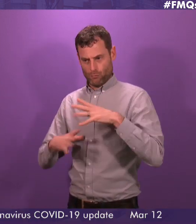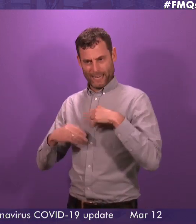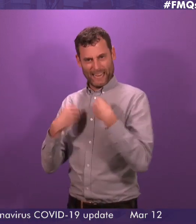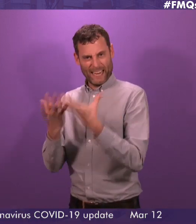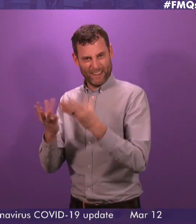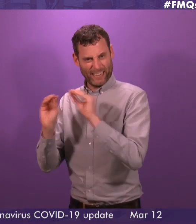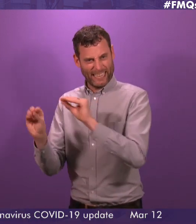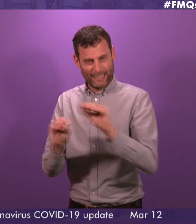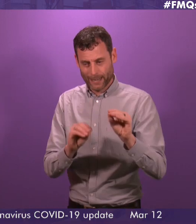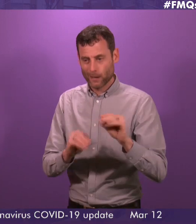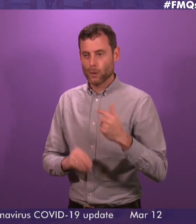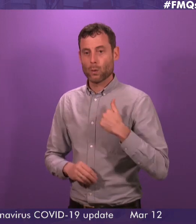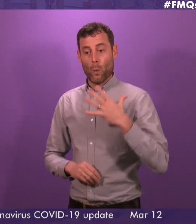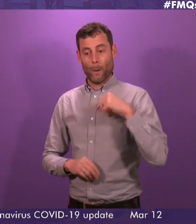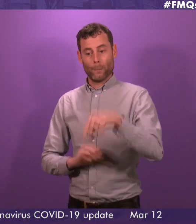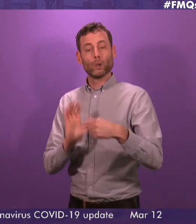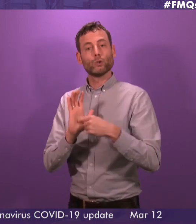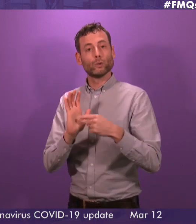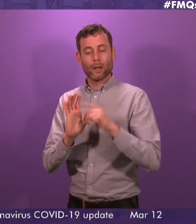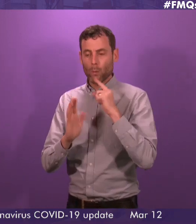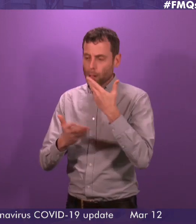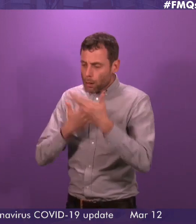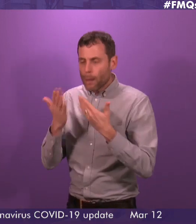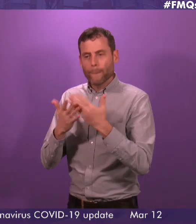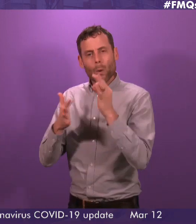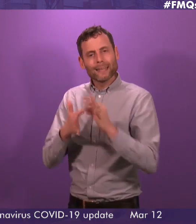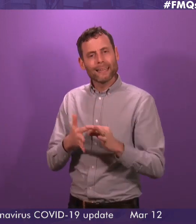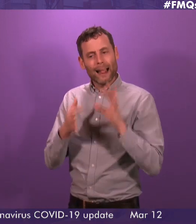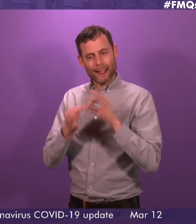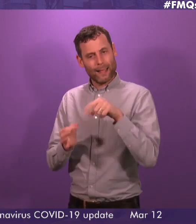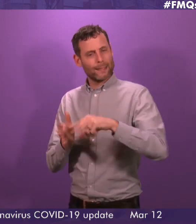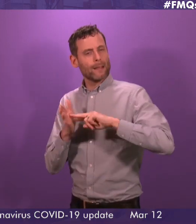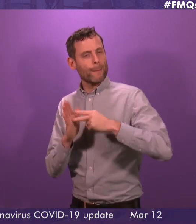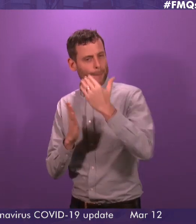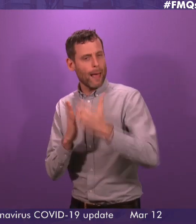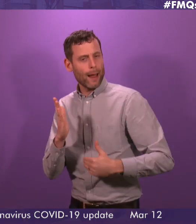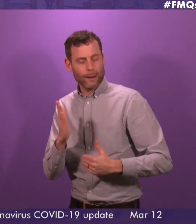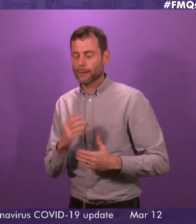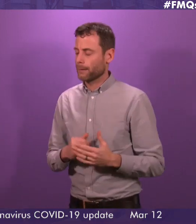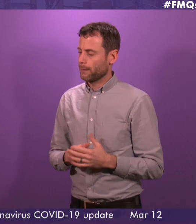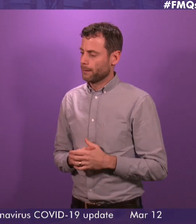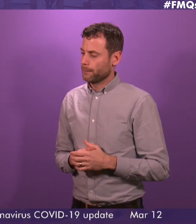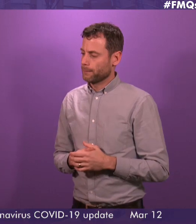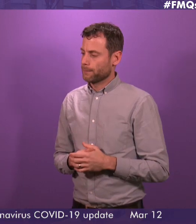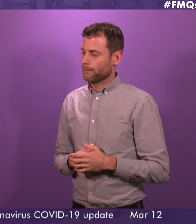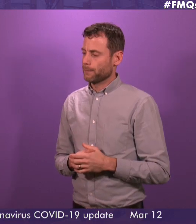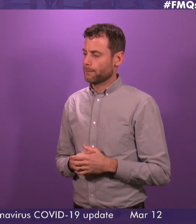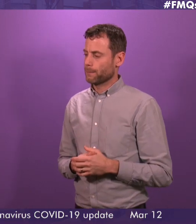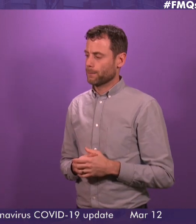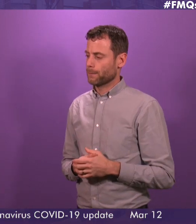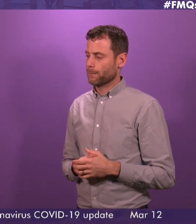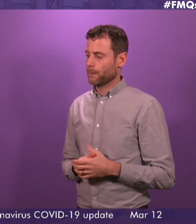on Tuesday, I'd hope to be able to give more detail to members on that, but also to ensure